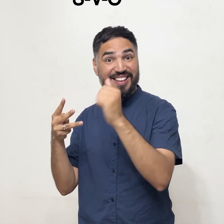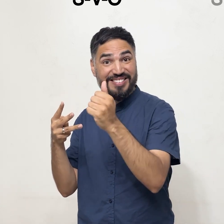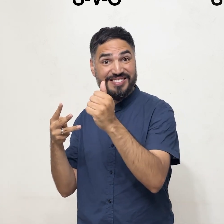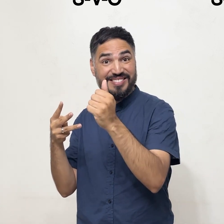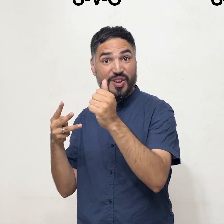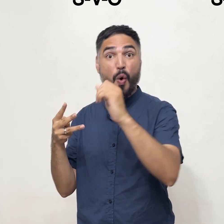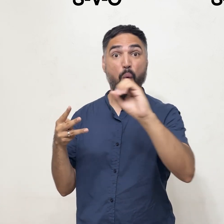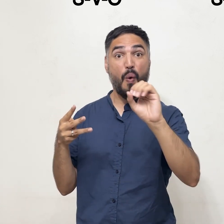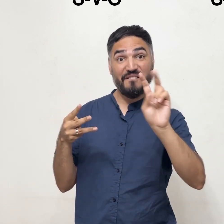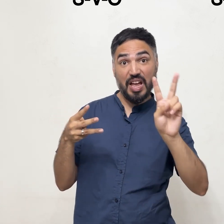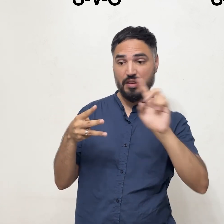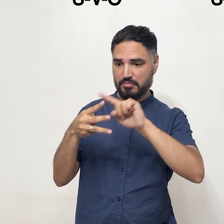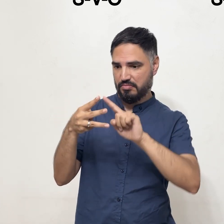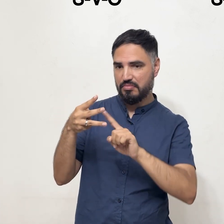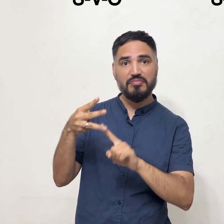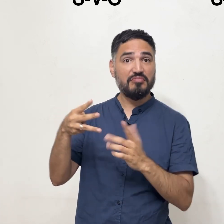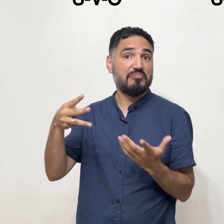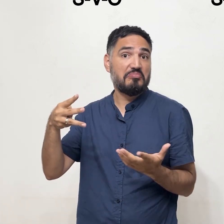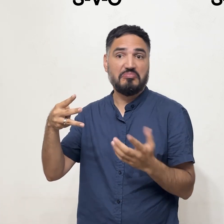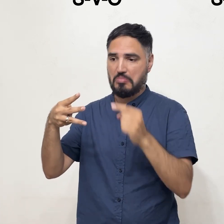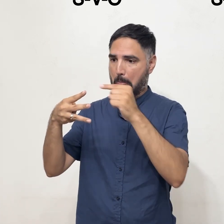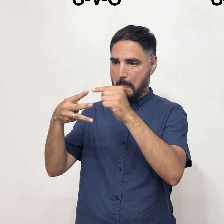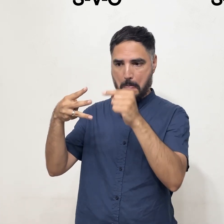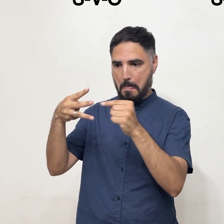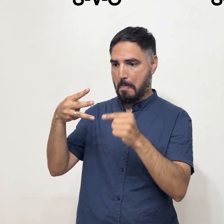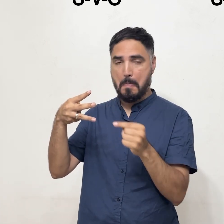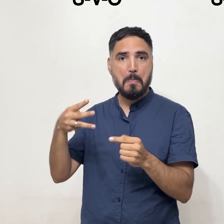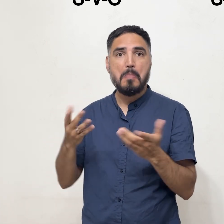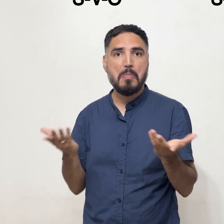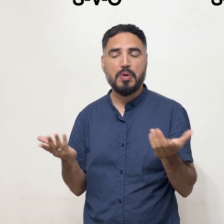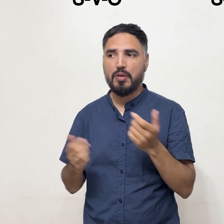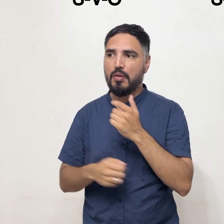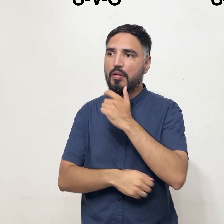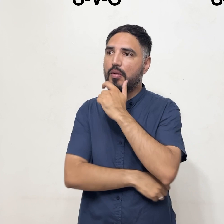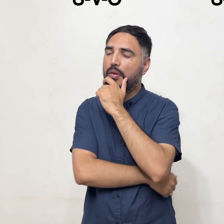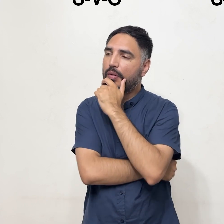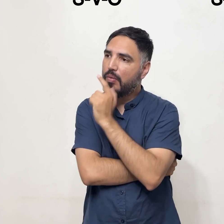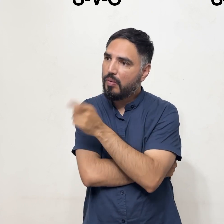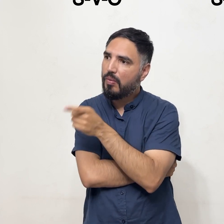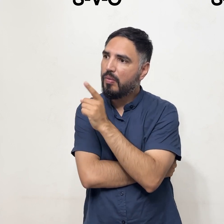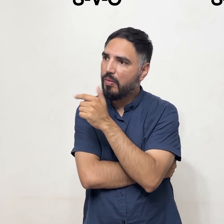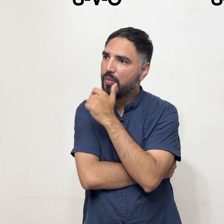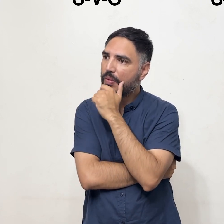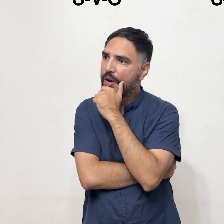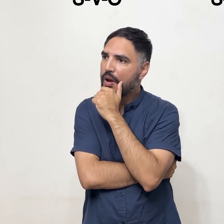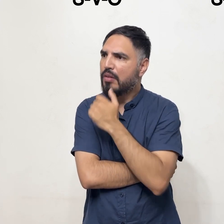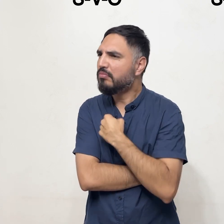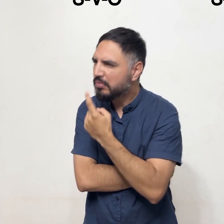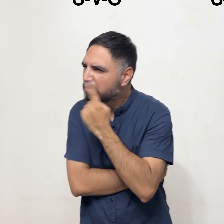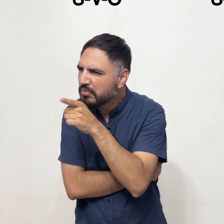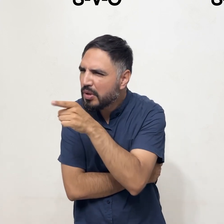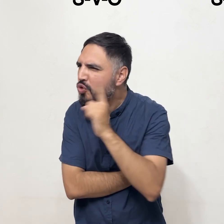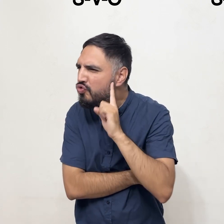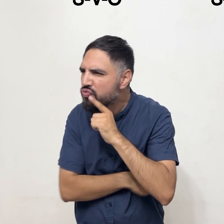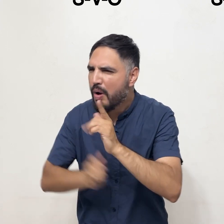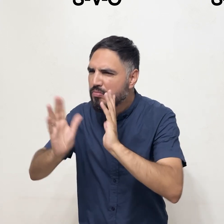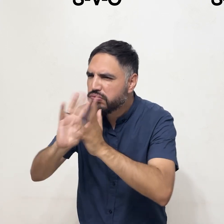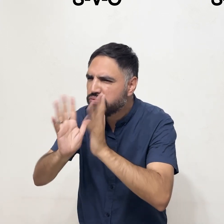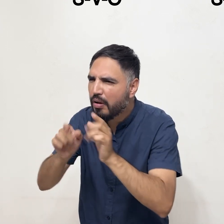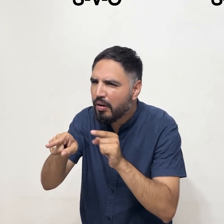subject, object, verb. From then on, I began to observe more closely, and I noticed that some deaf